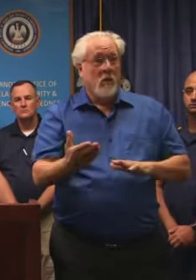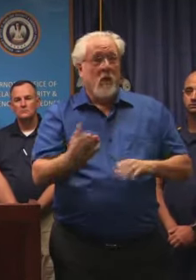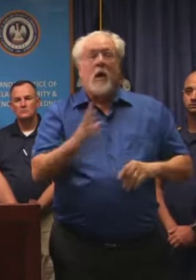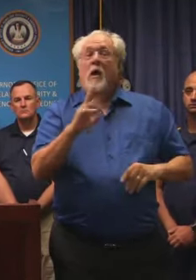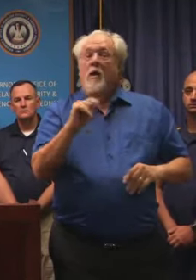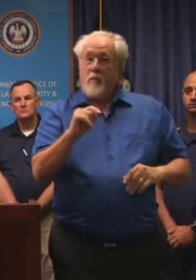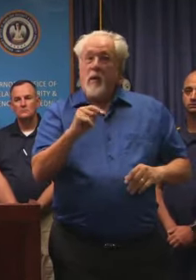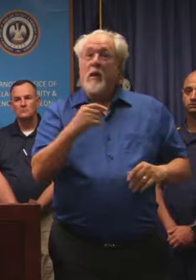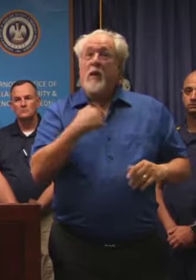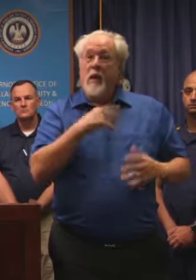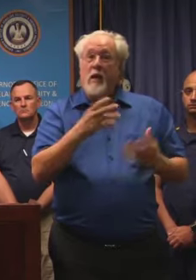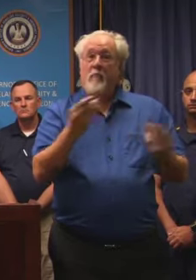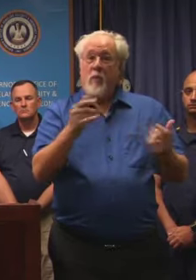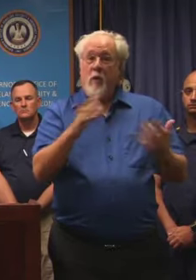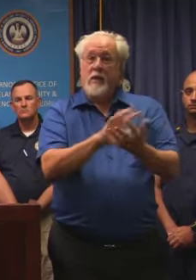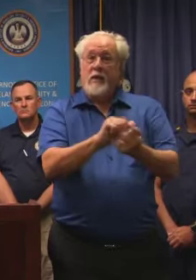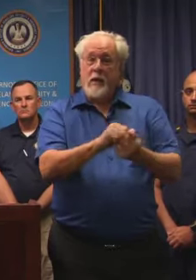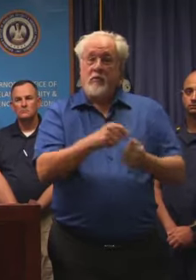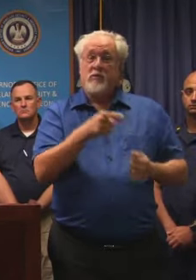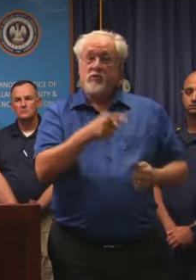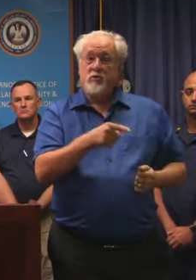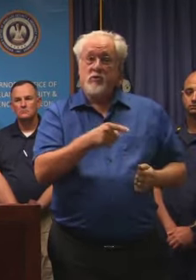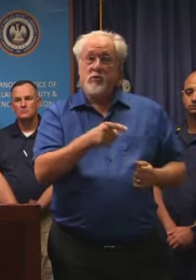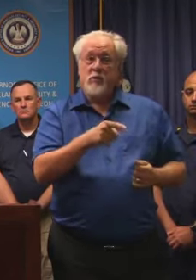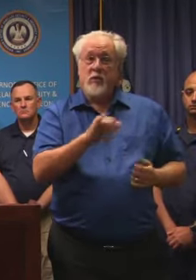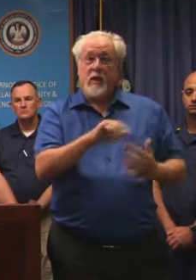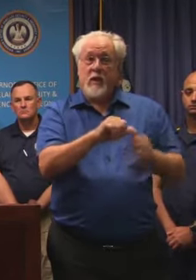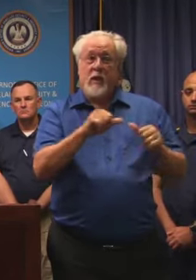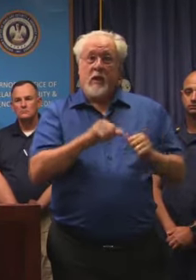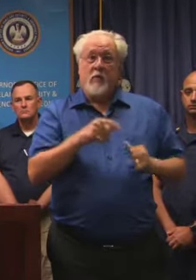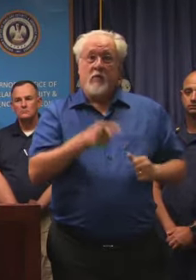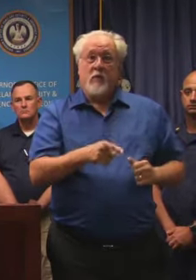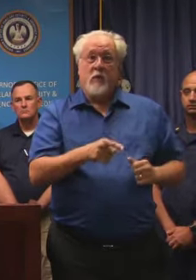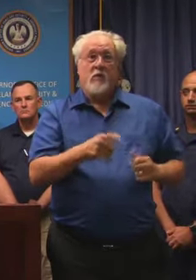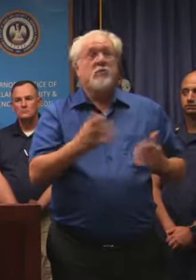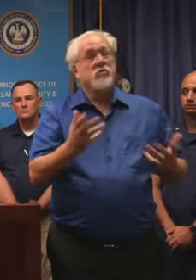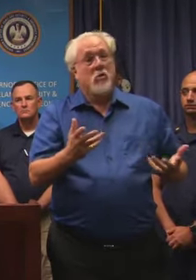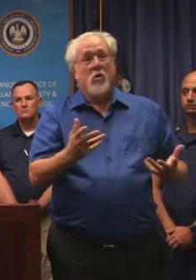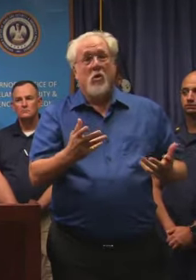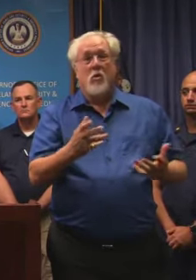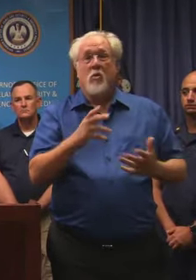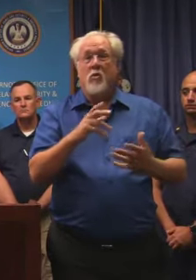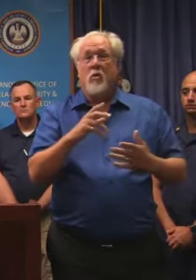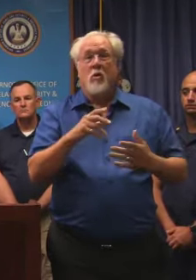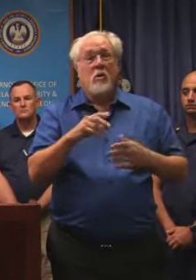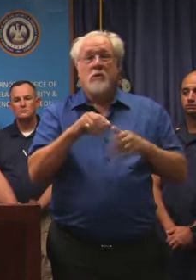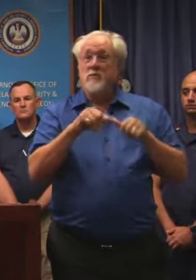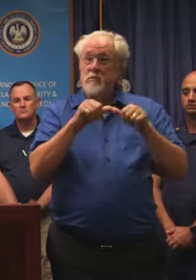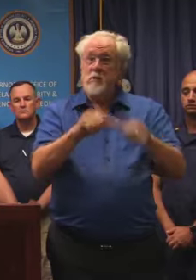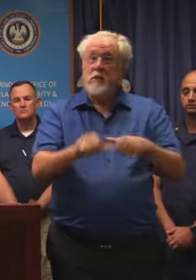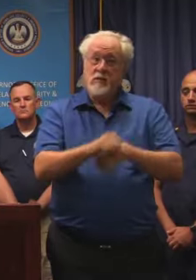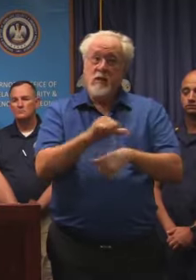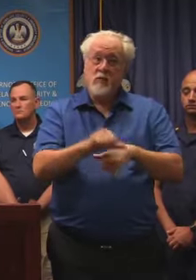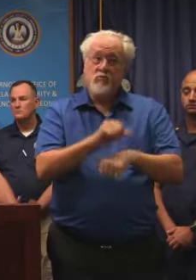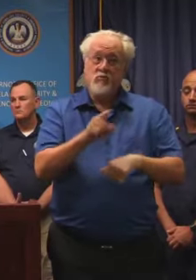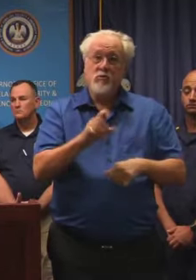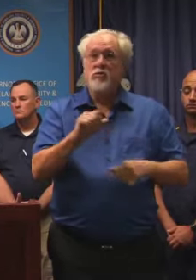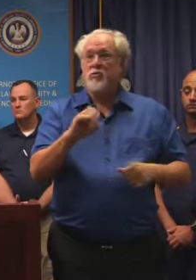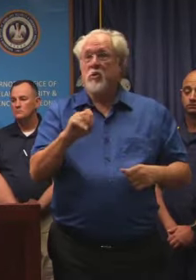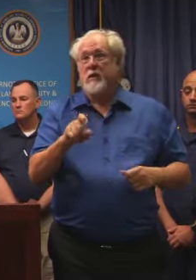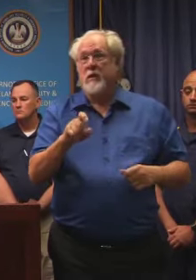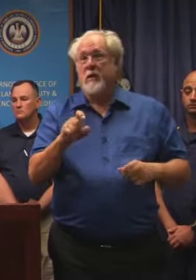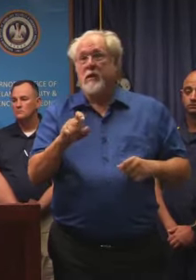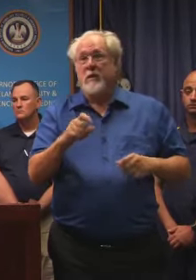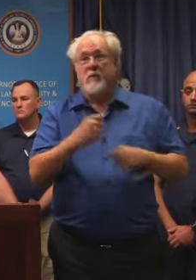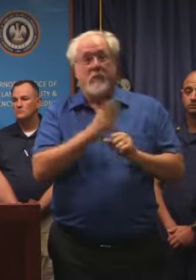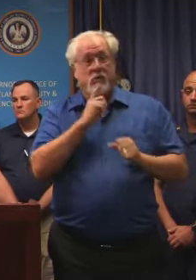but there was extensive property damage in a certain area down there. And so this remains a very dangerous storm, and so we